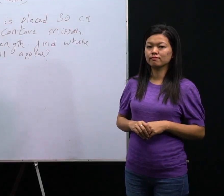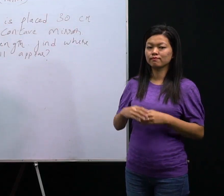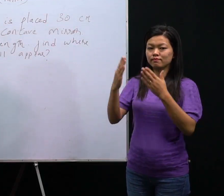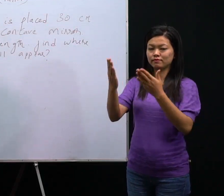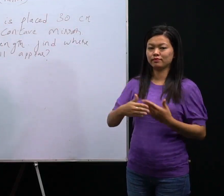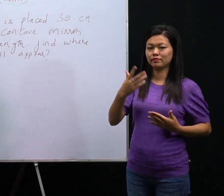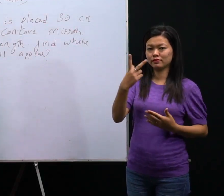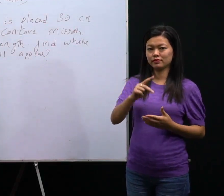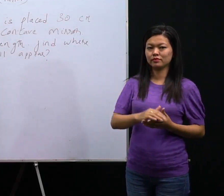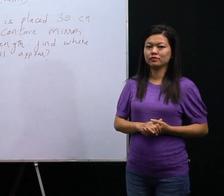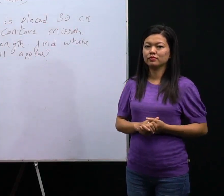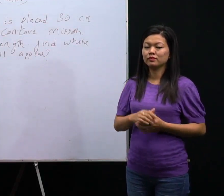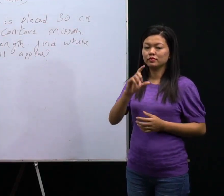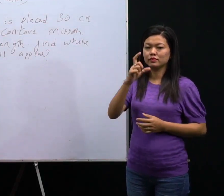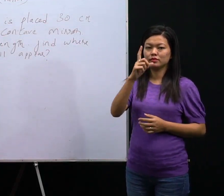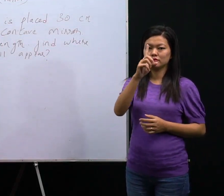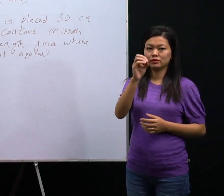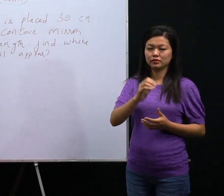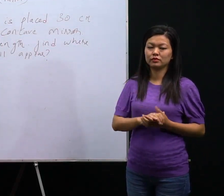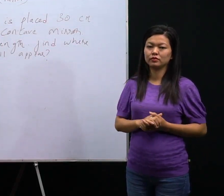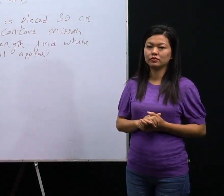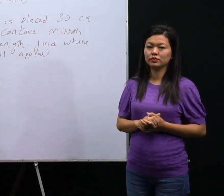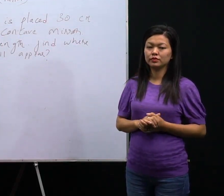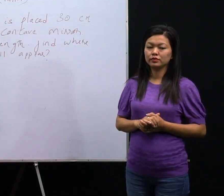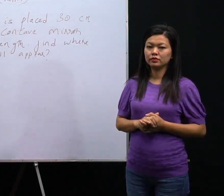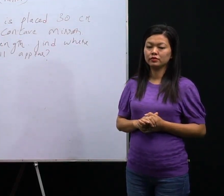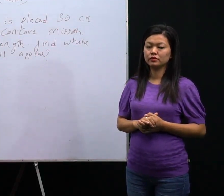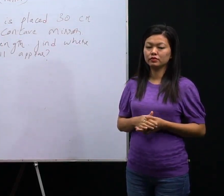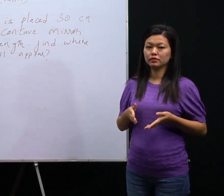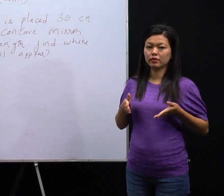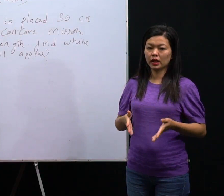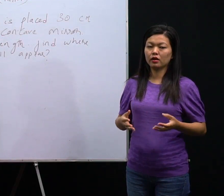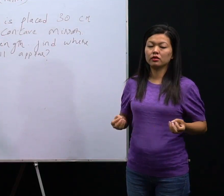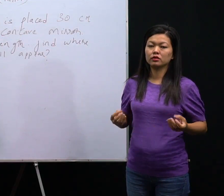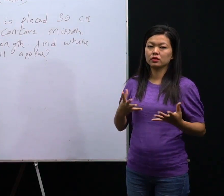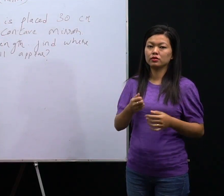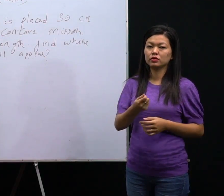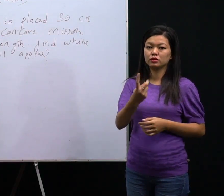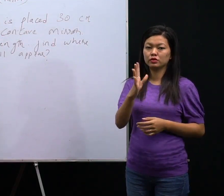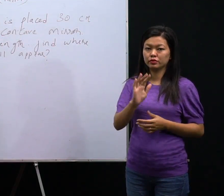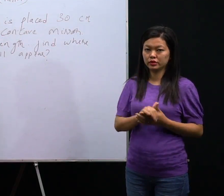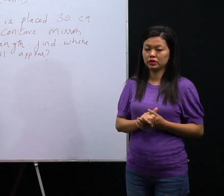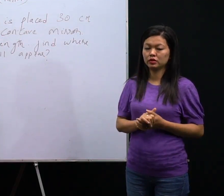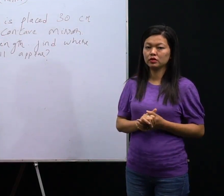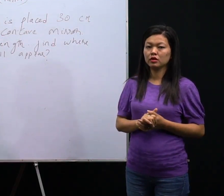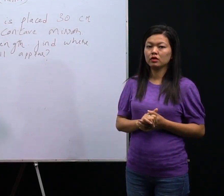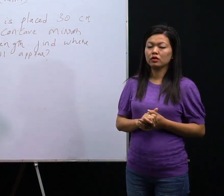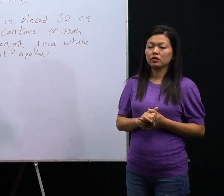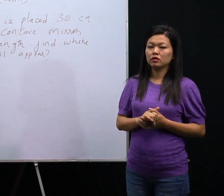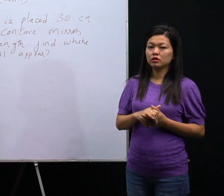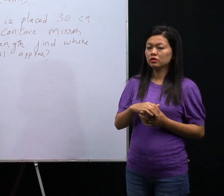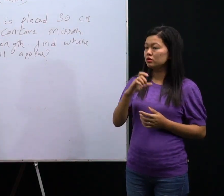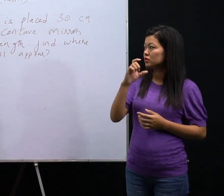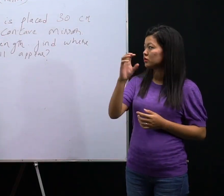So welcome back, students, my dear class 10 students. We'll start with the numerical part for the spherical mirror. And once